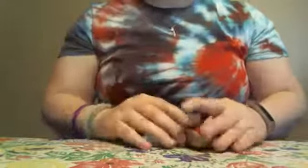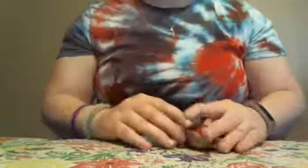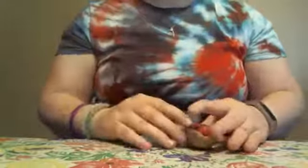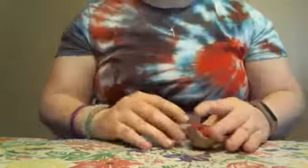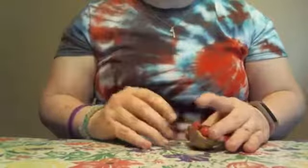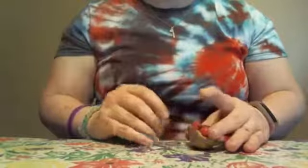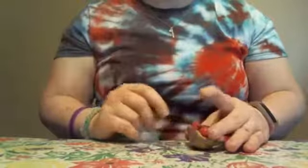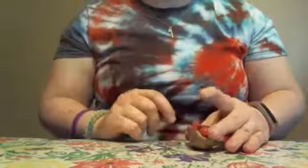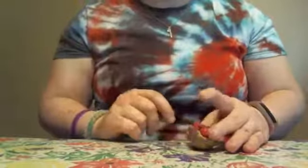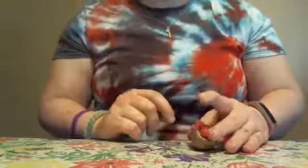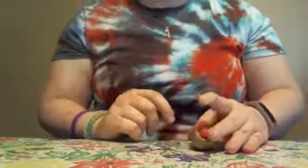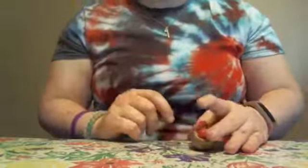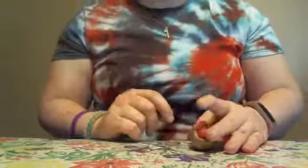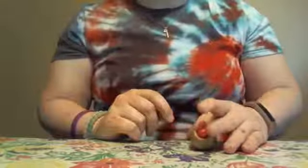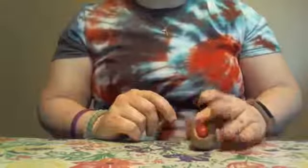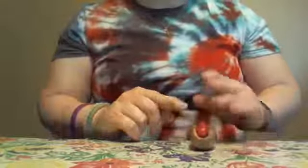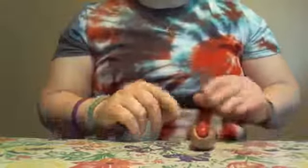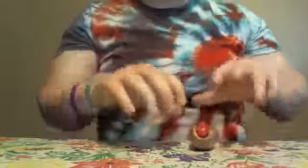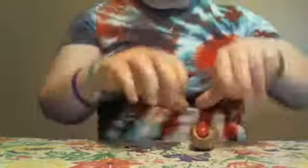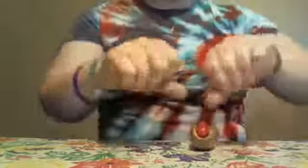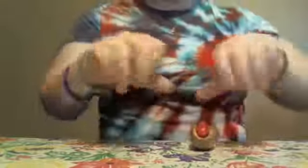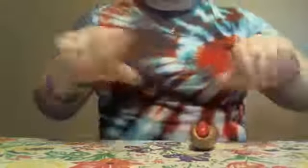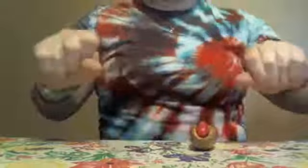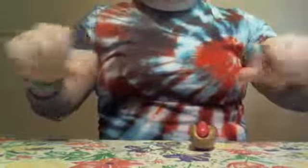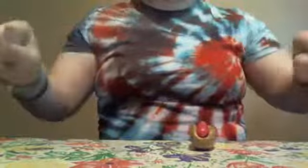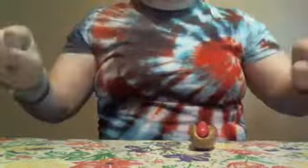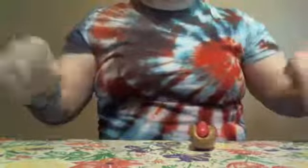missing. So I'm going to put a hot dog,